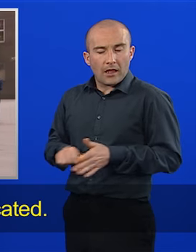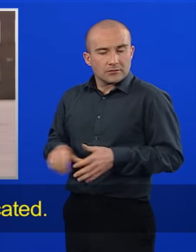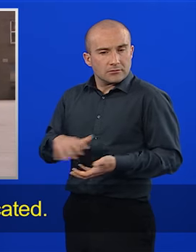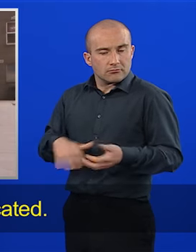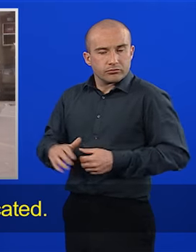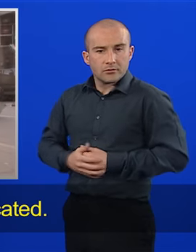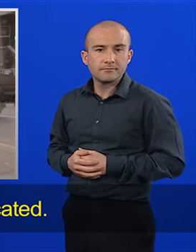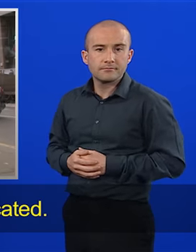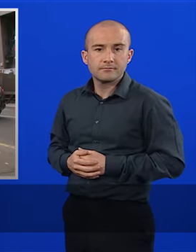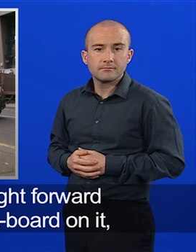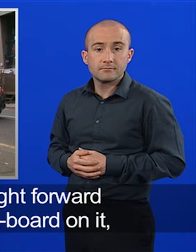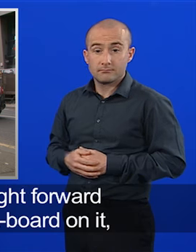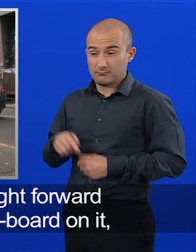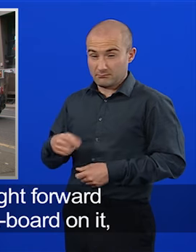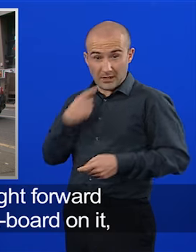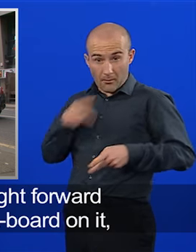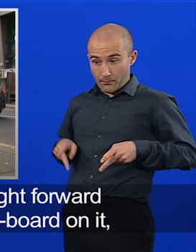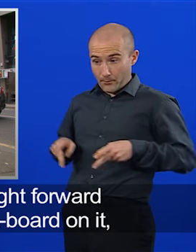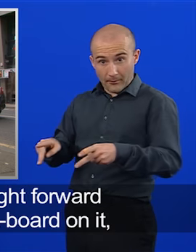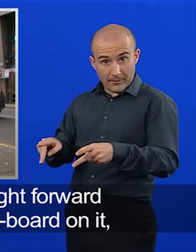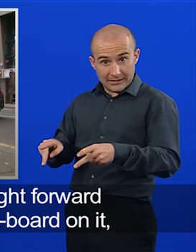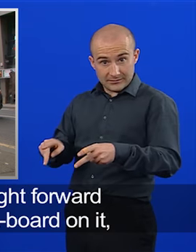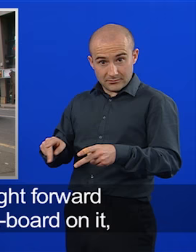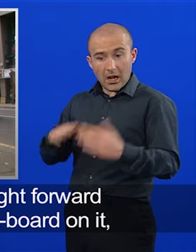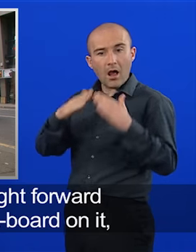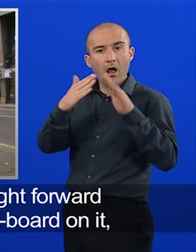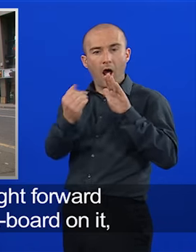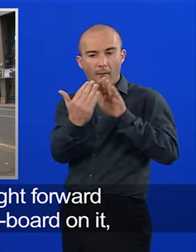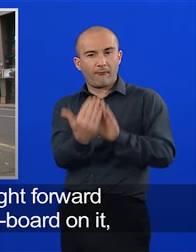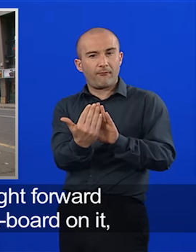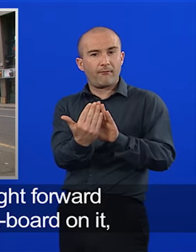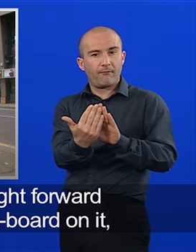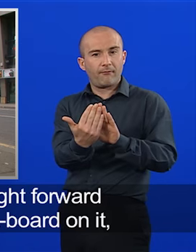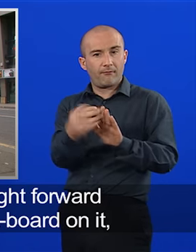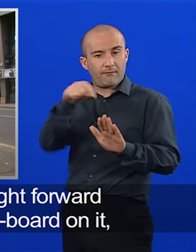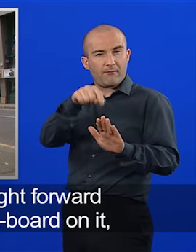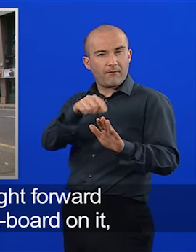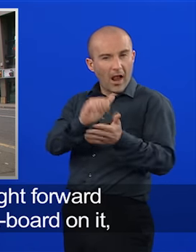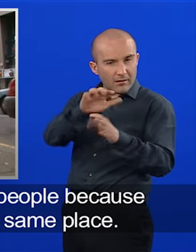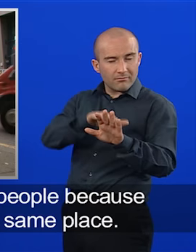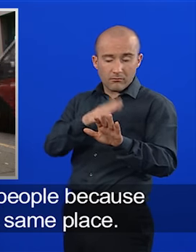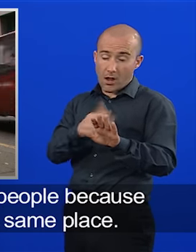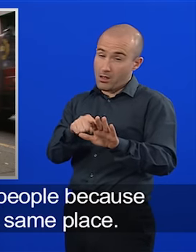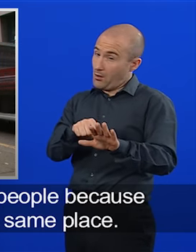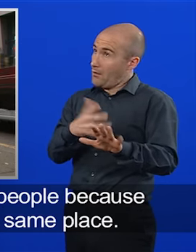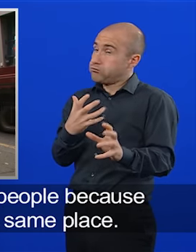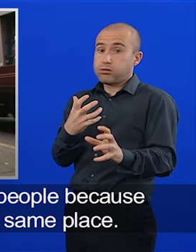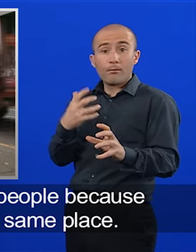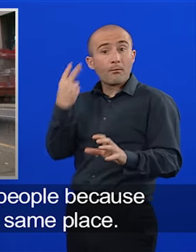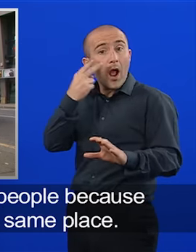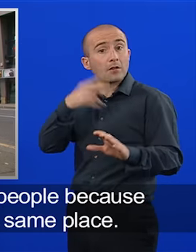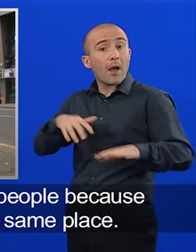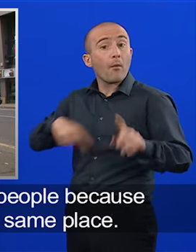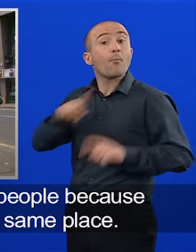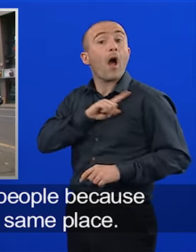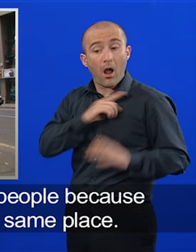Quite complicated. This is a fairly straightforward pavement with an A-board on it, the nightmare for blind